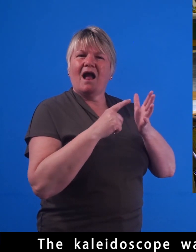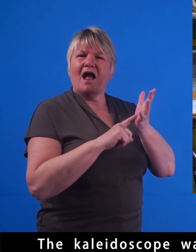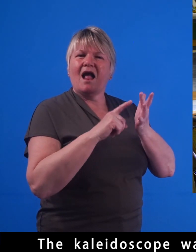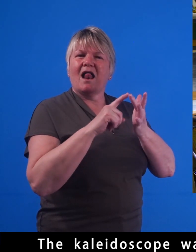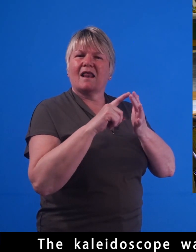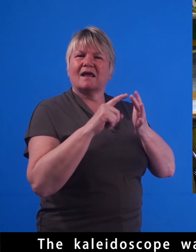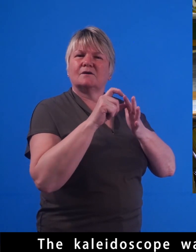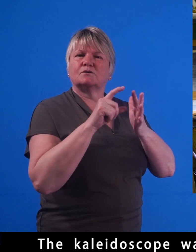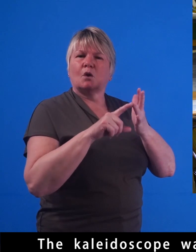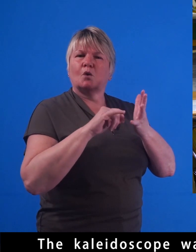The kaleidoscope was the first,